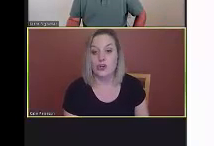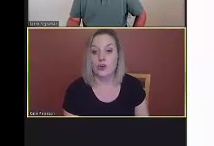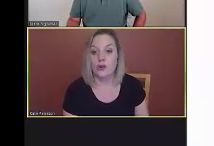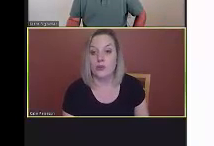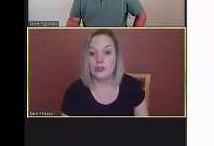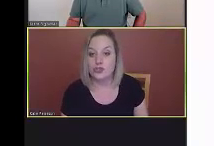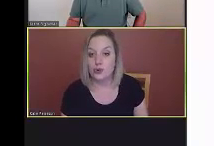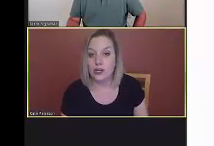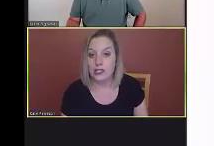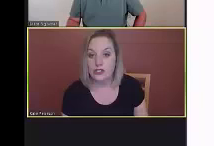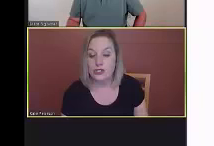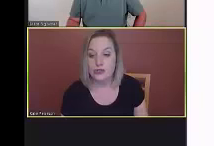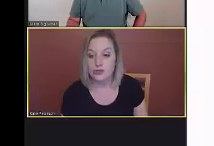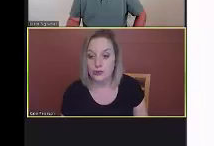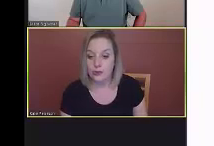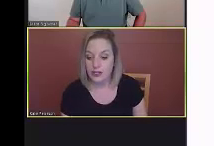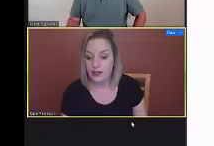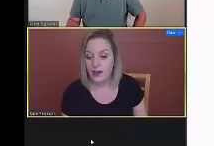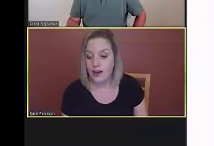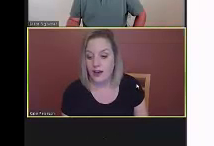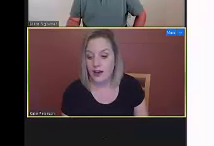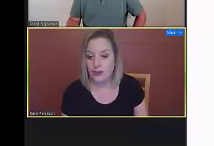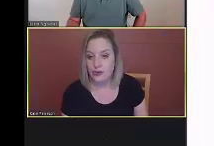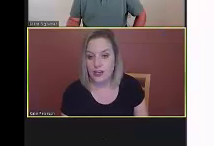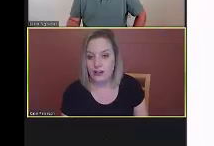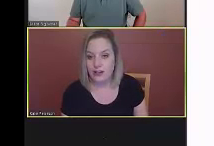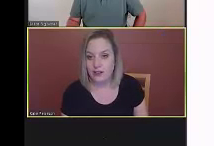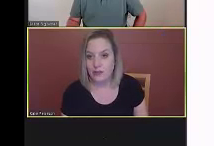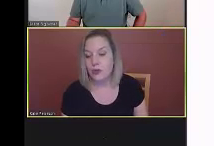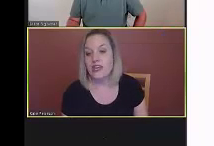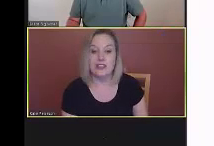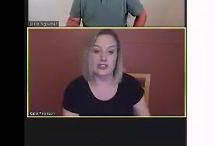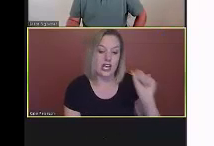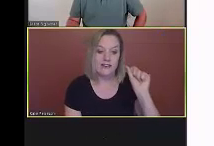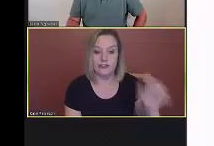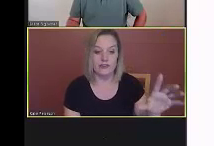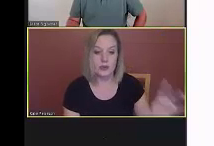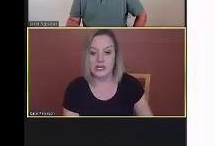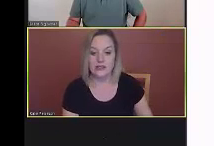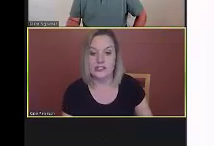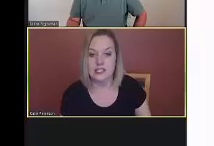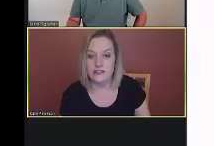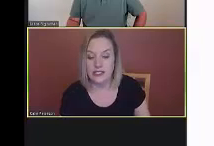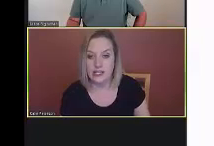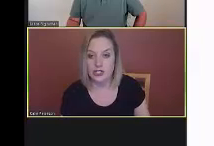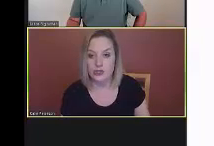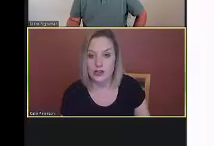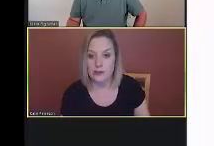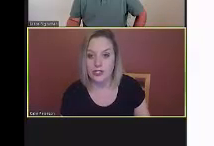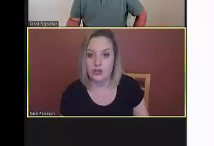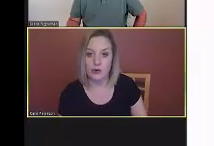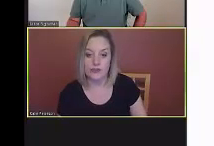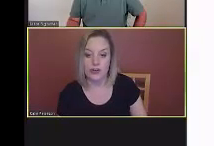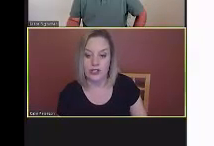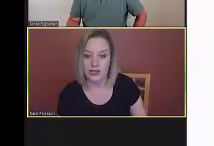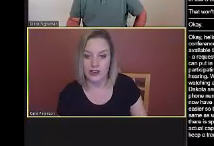And so when you join into your Zoom, you can put that in the chat for everybody else to see if they'd like to. And I'm going